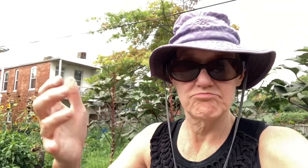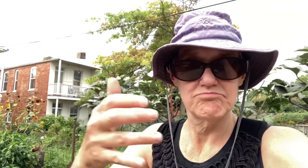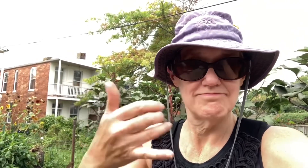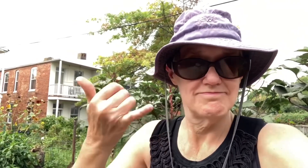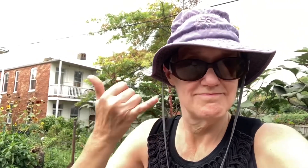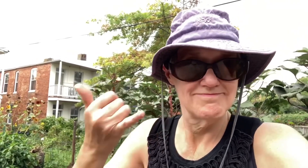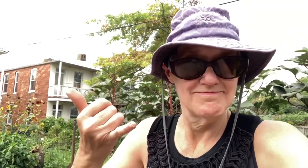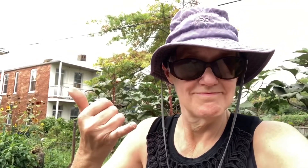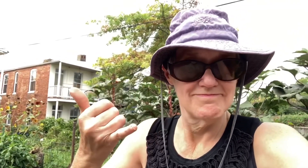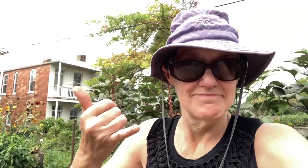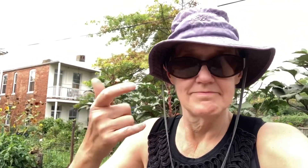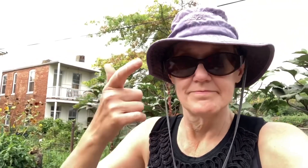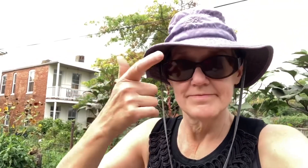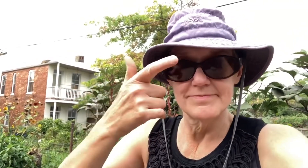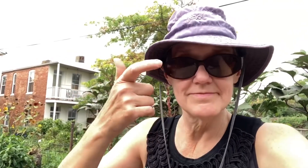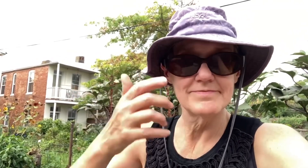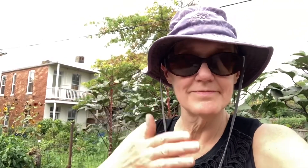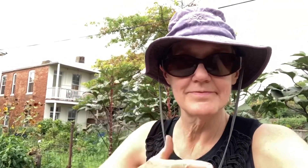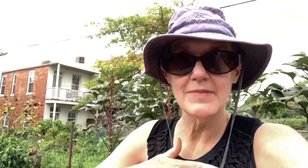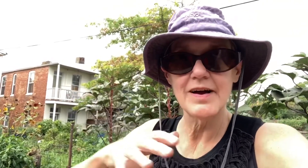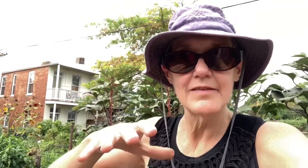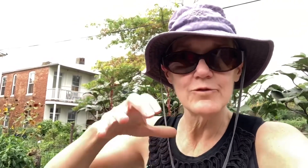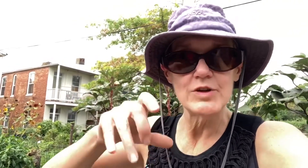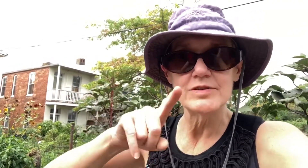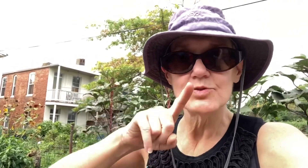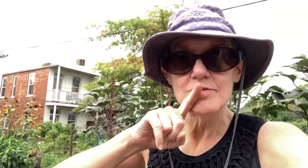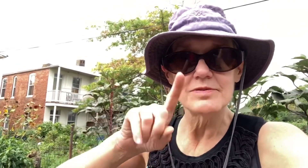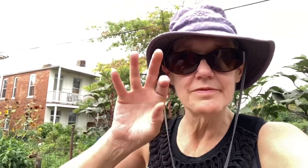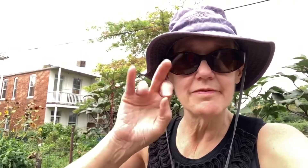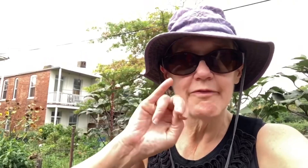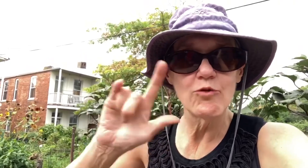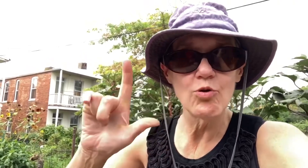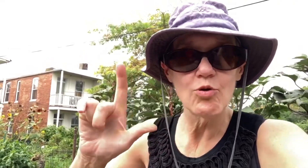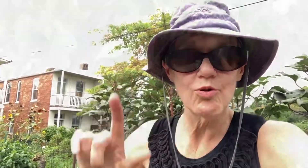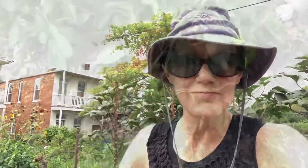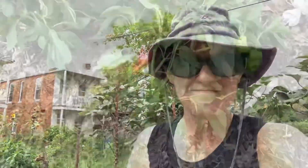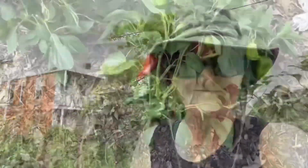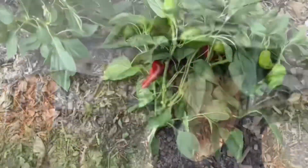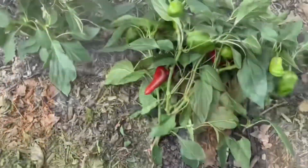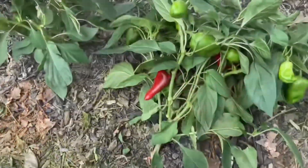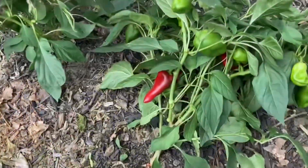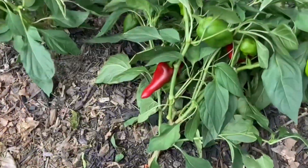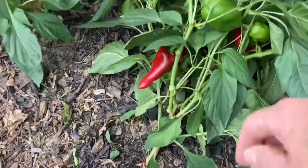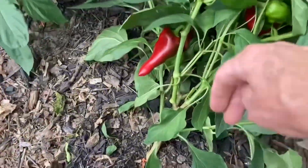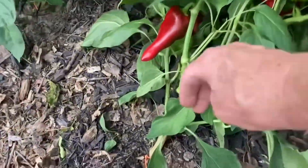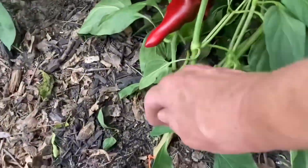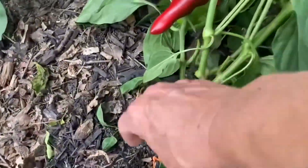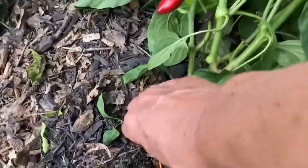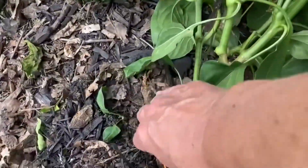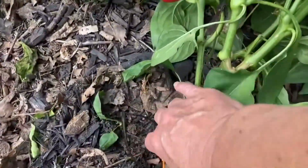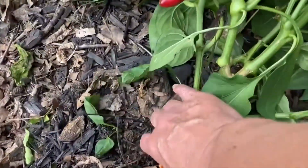so why am I pulling up the plants now? It's because my freezers are